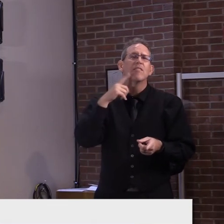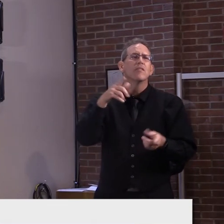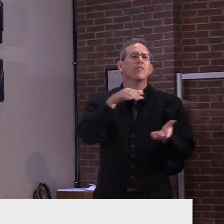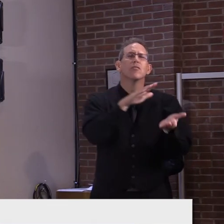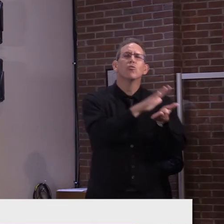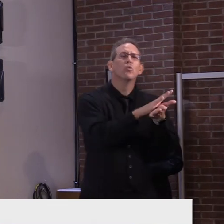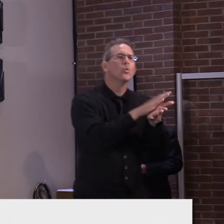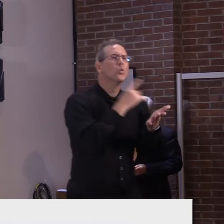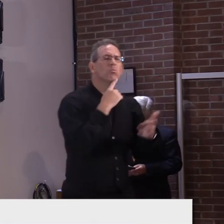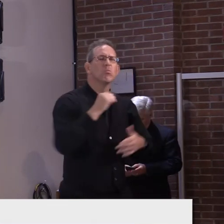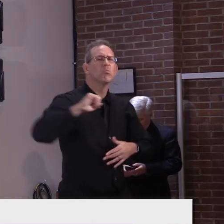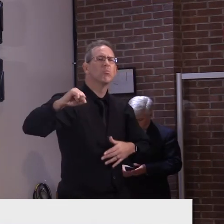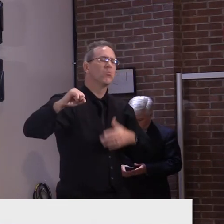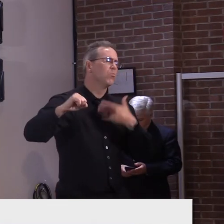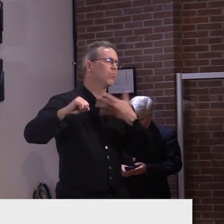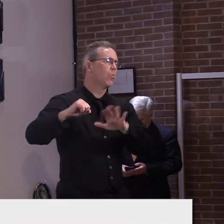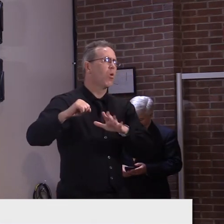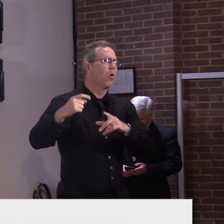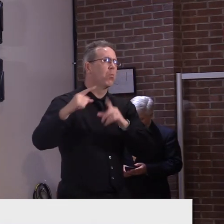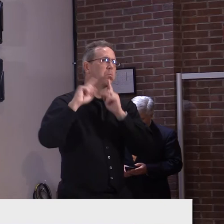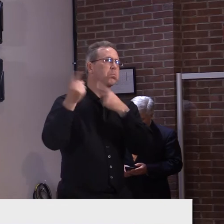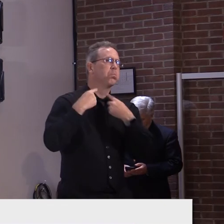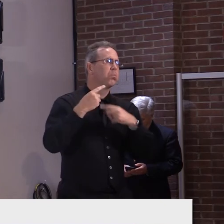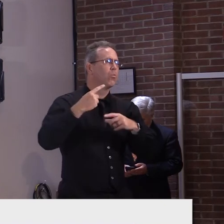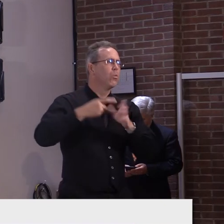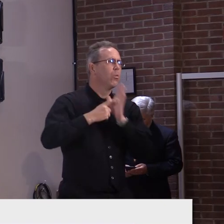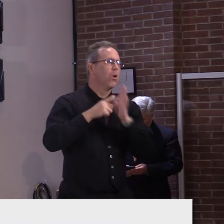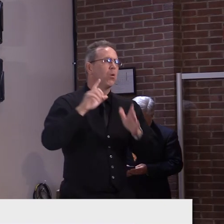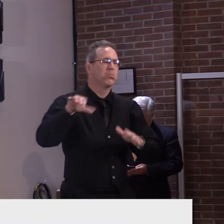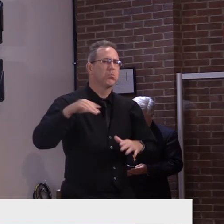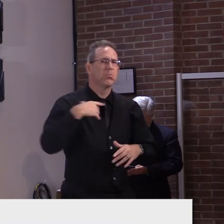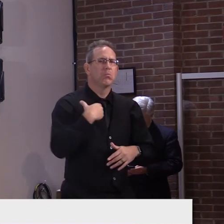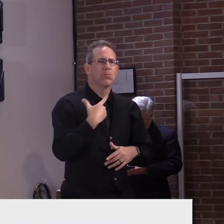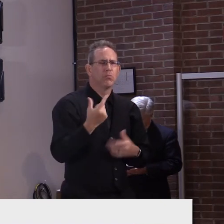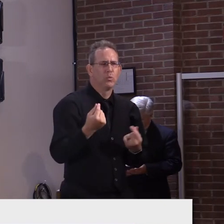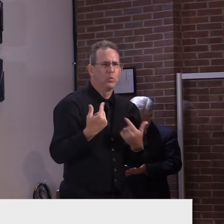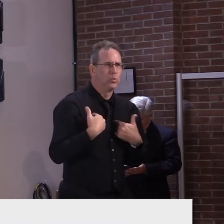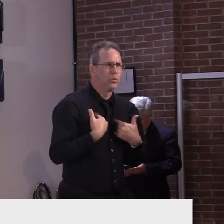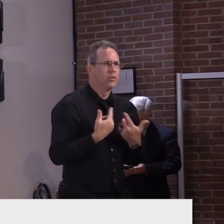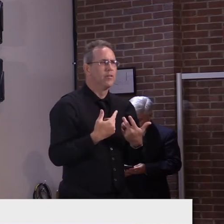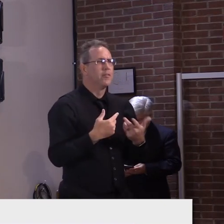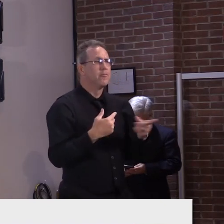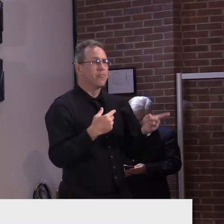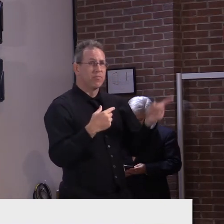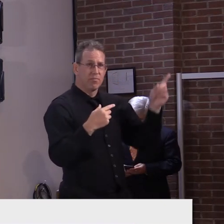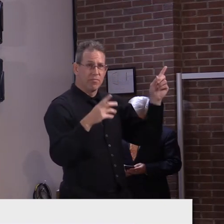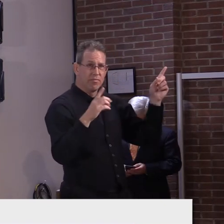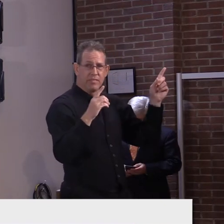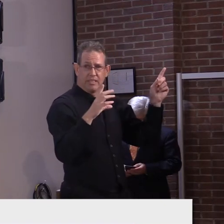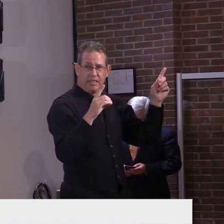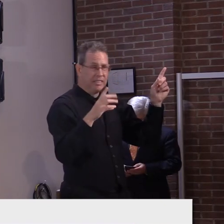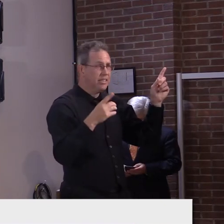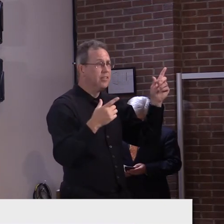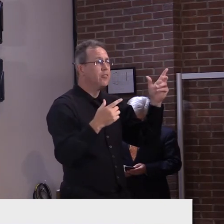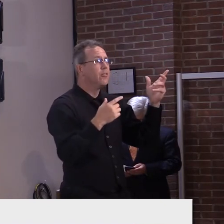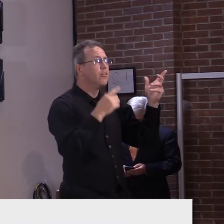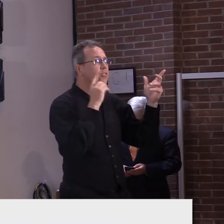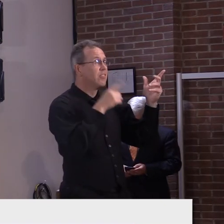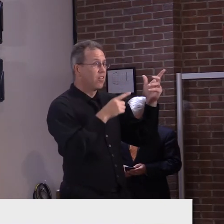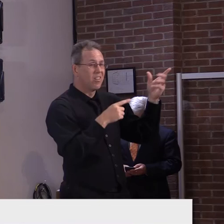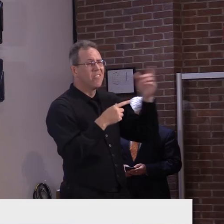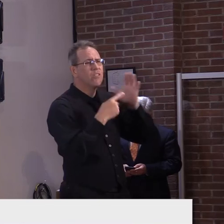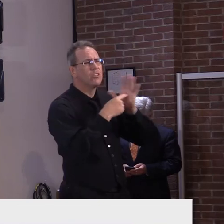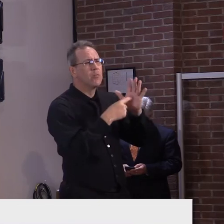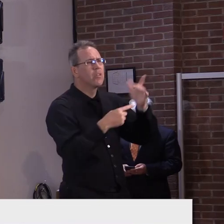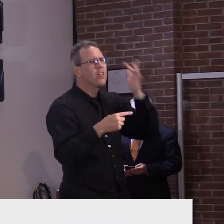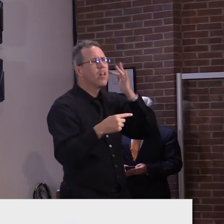about privacy. There was a recent report from the CDC about an unvaccinated elementary school teacher in California that